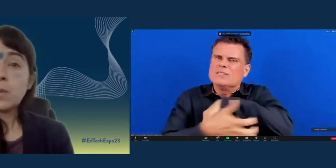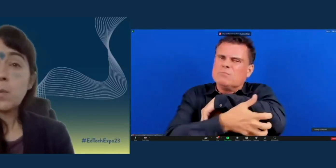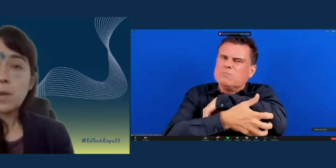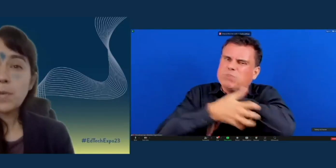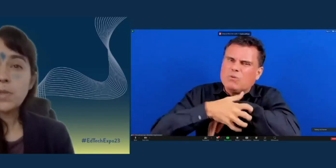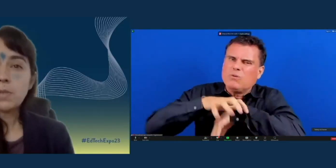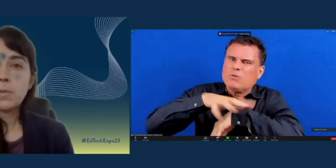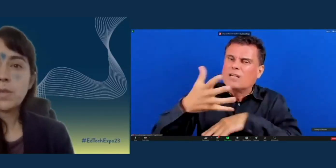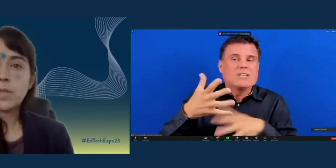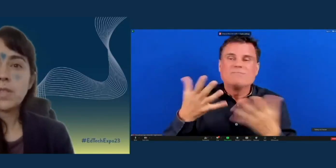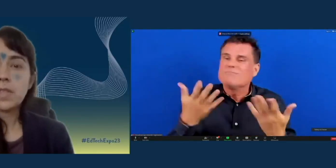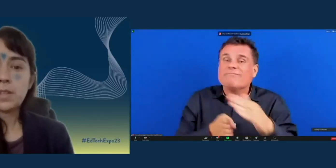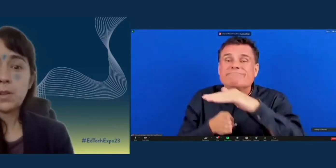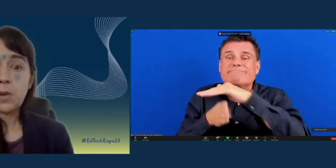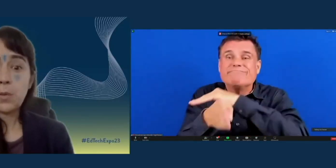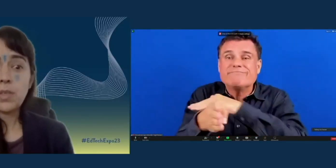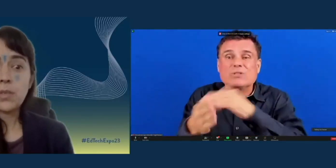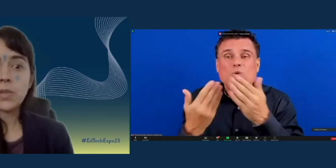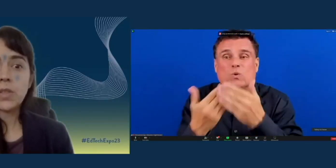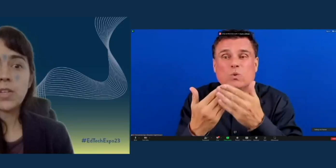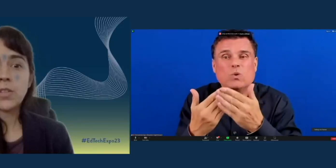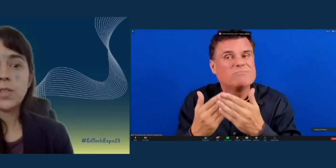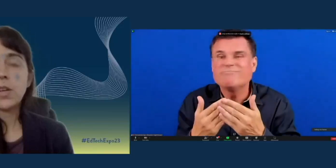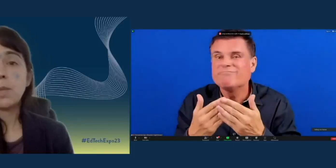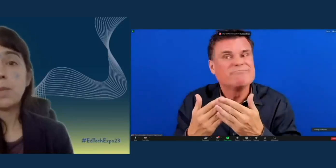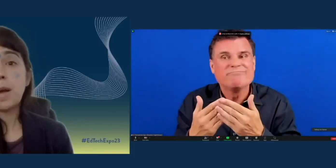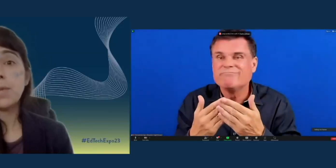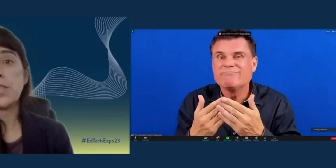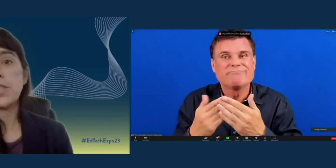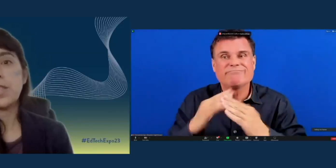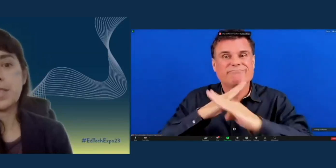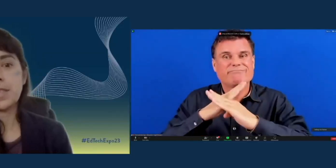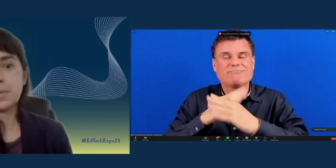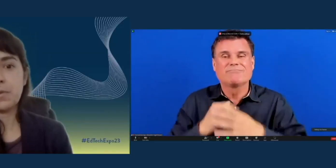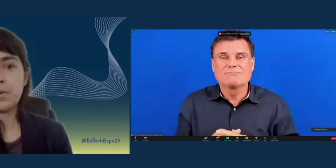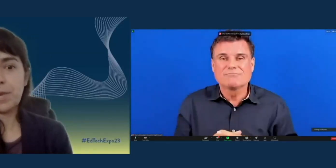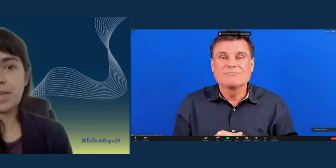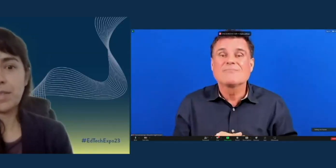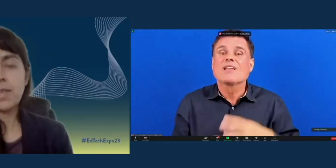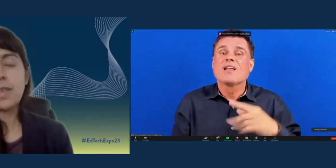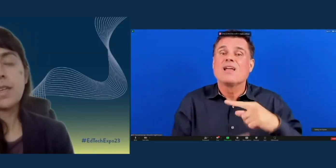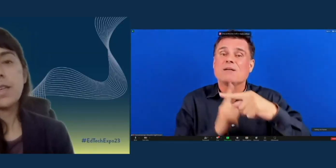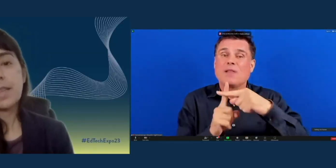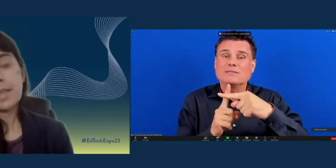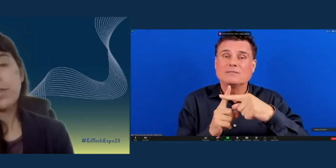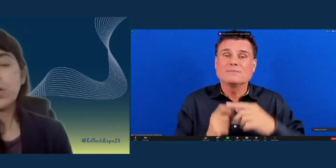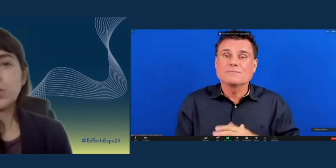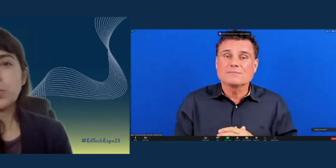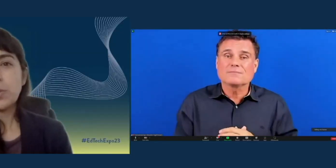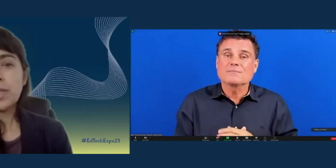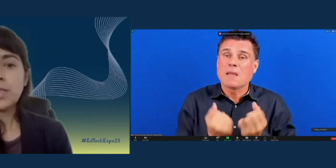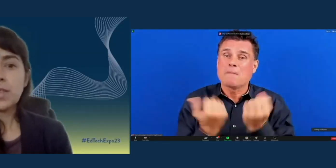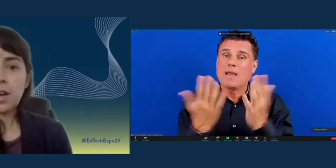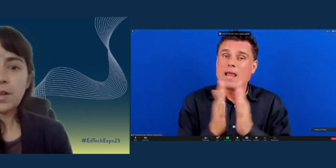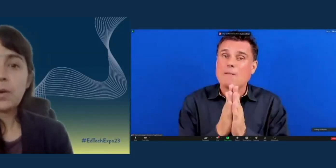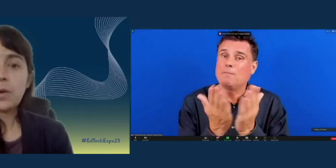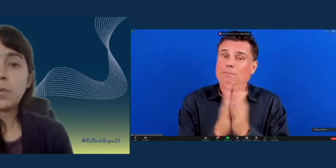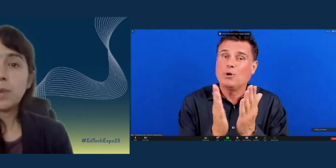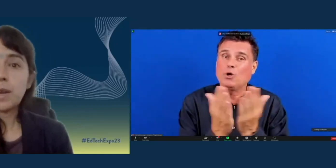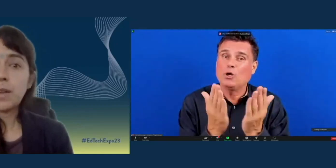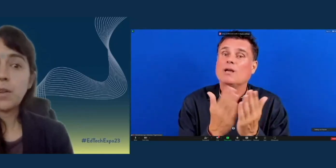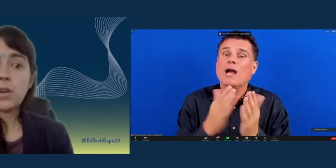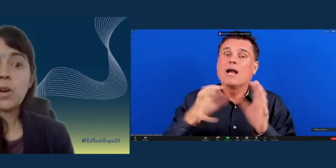only 1% of books in the low resource countries are published in accessible formats, like large print,